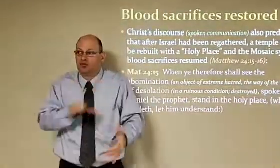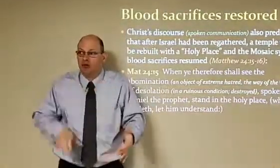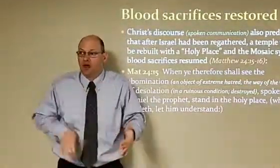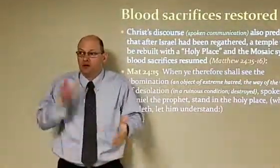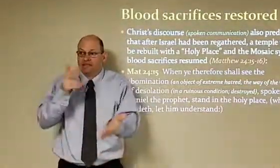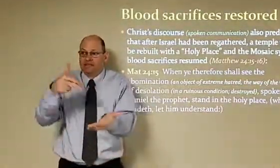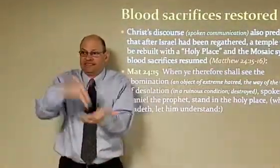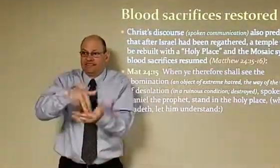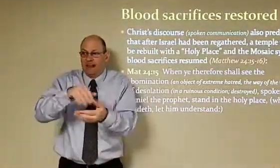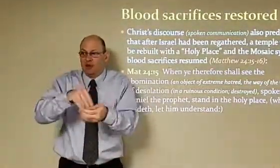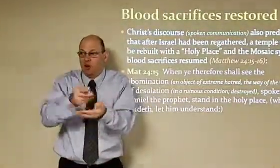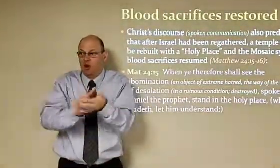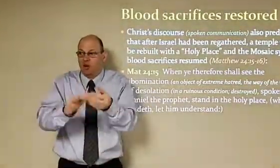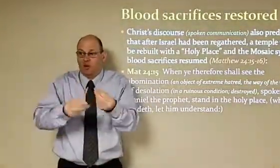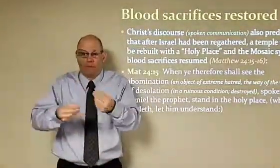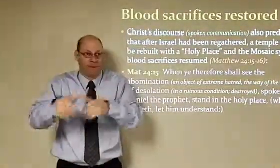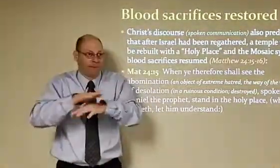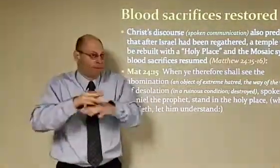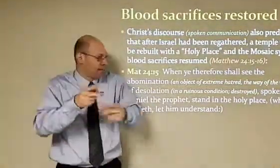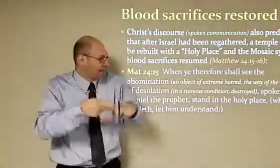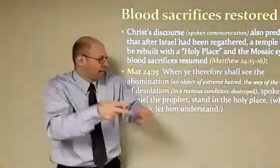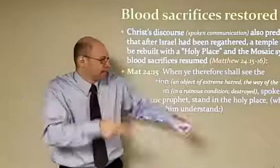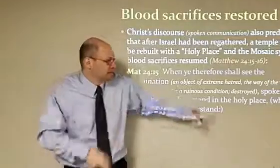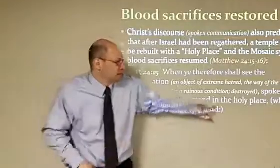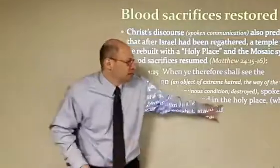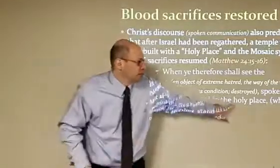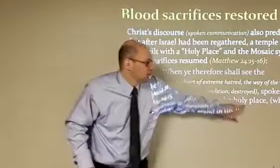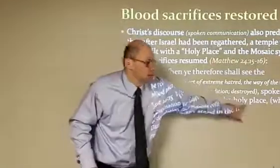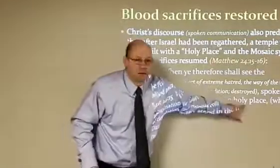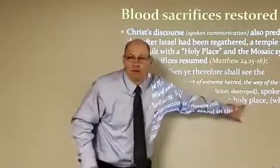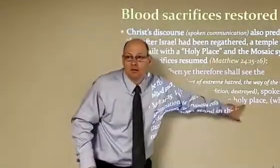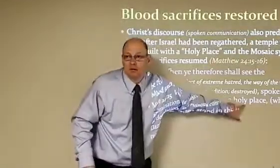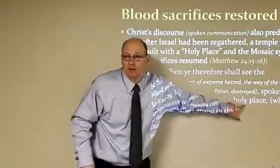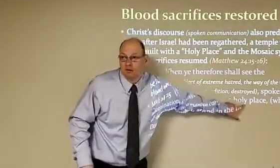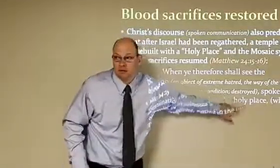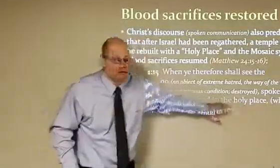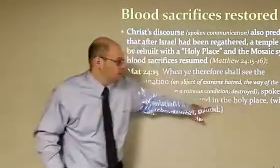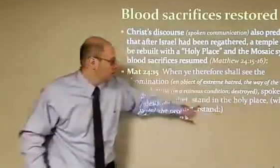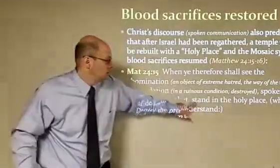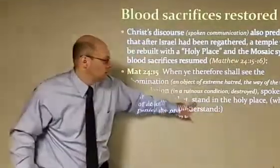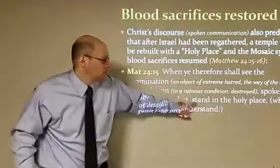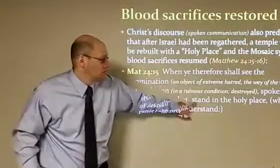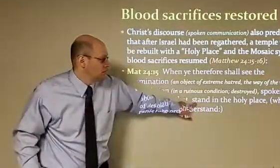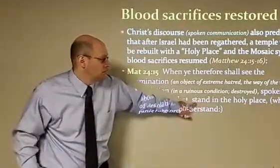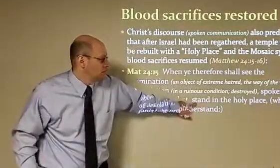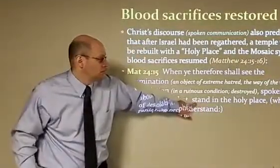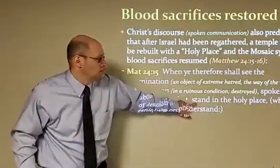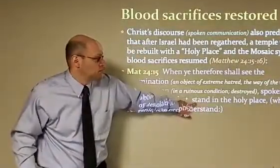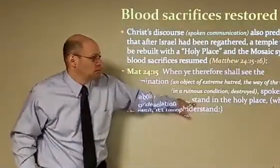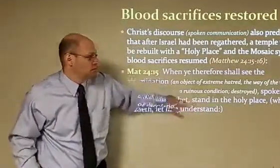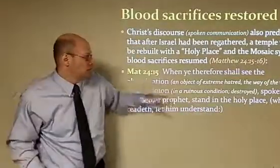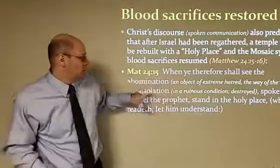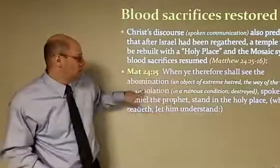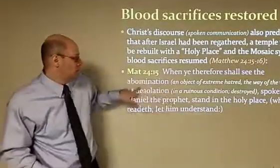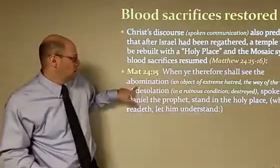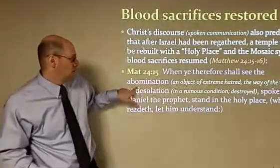It means against Christ. Stand in the holy place. That's what this phrase means. Stand in the holy